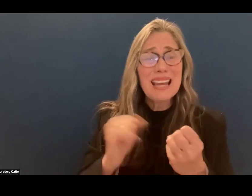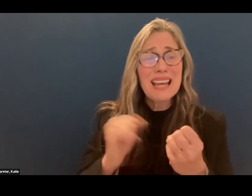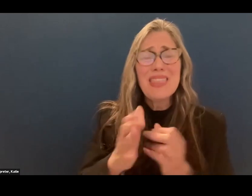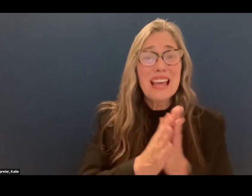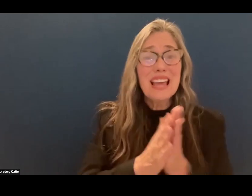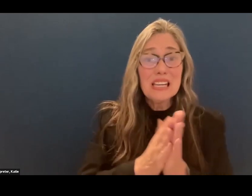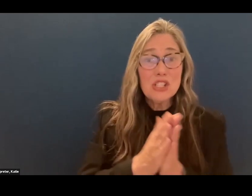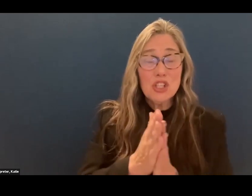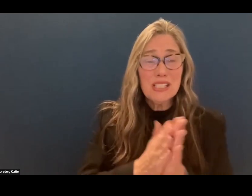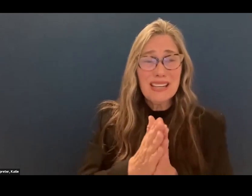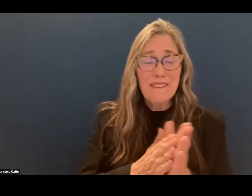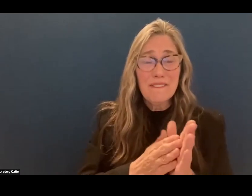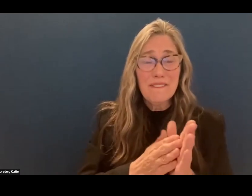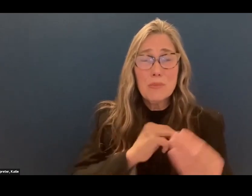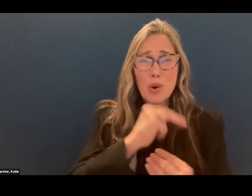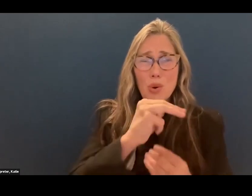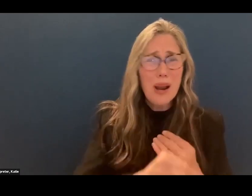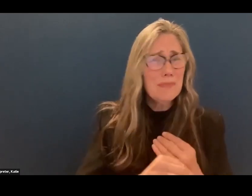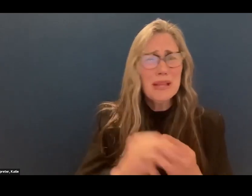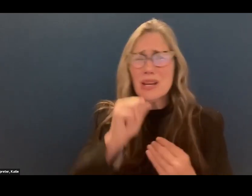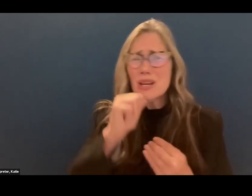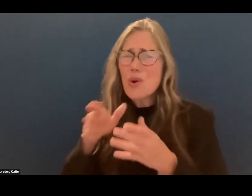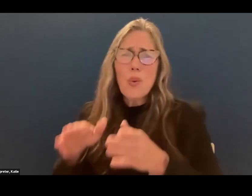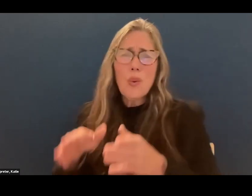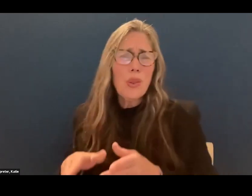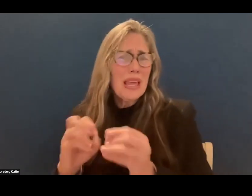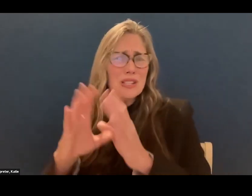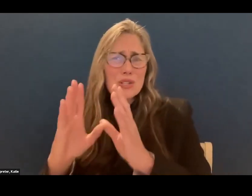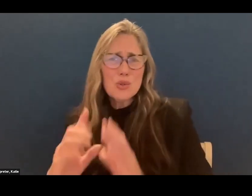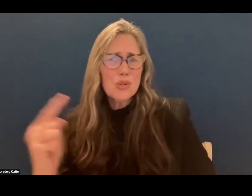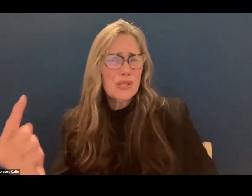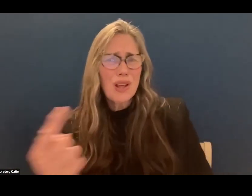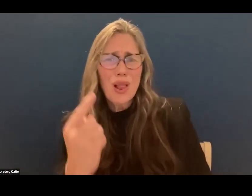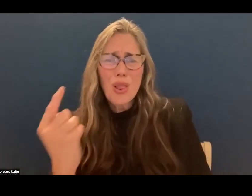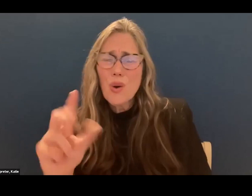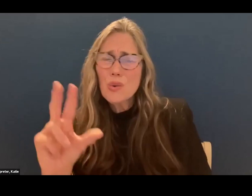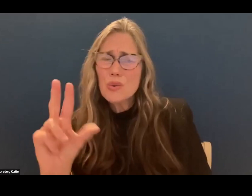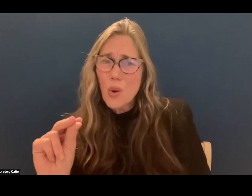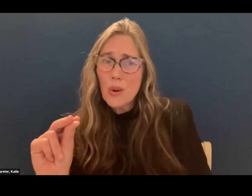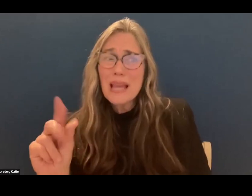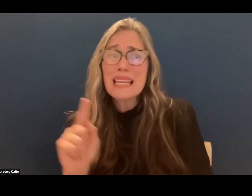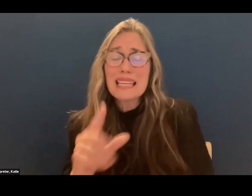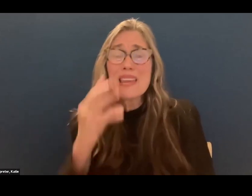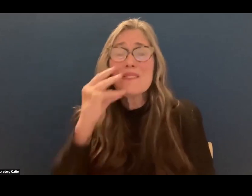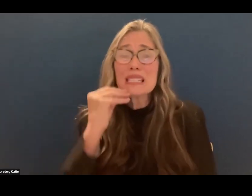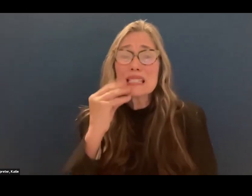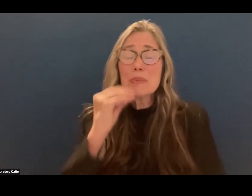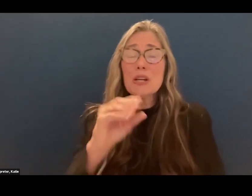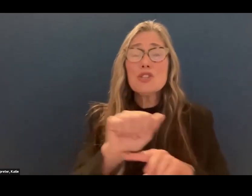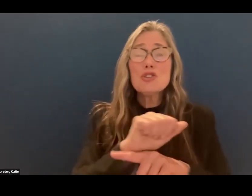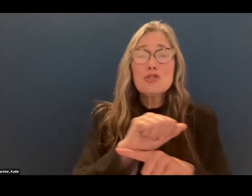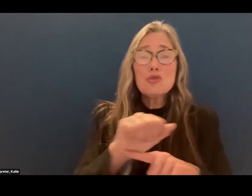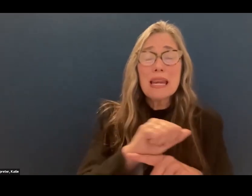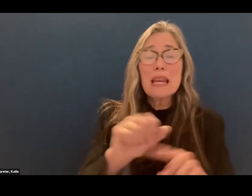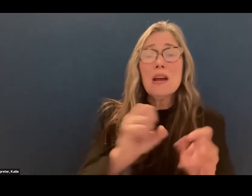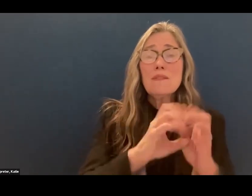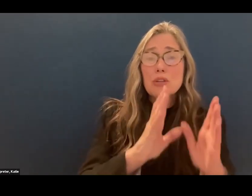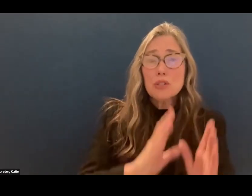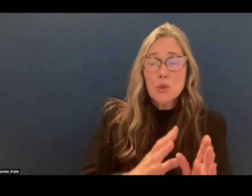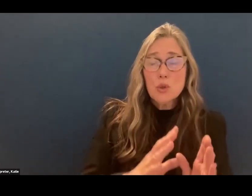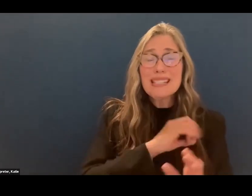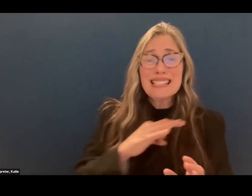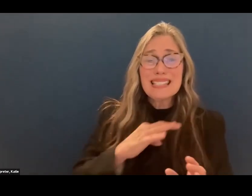themselves. Provide experienced in-person training for students, staff, and teachers. The district needs to